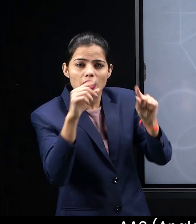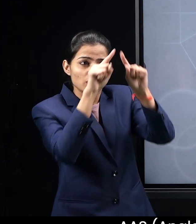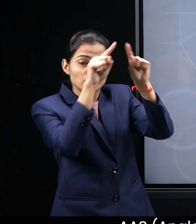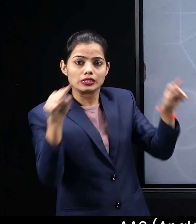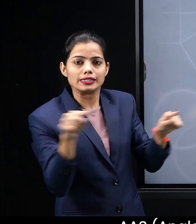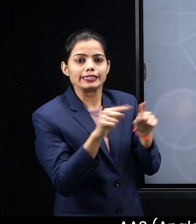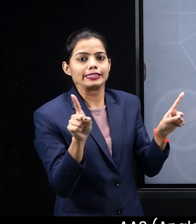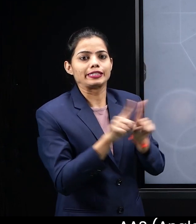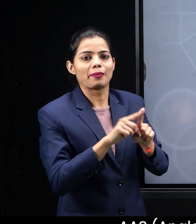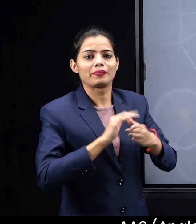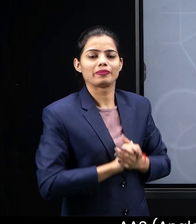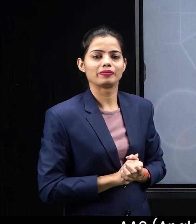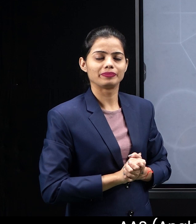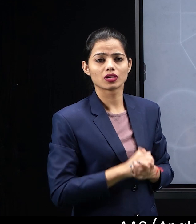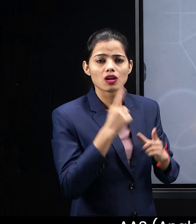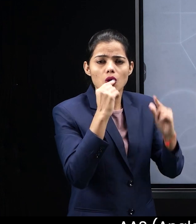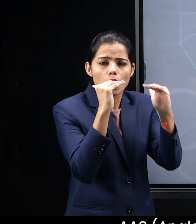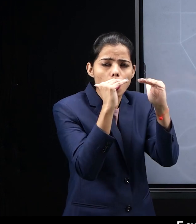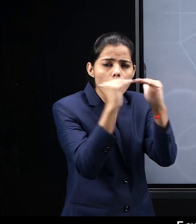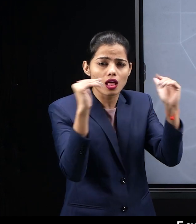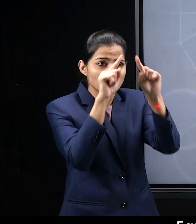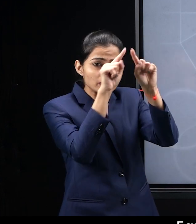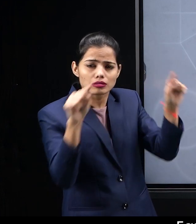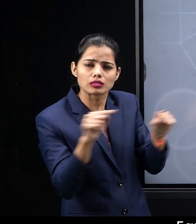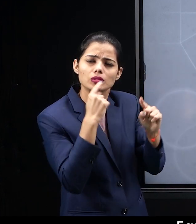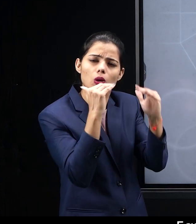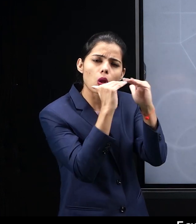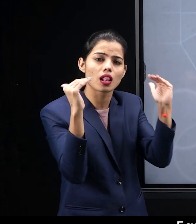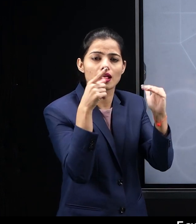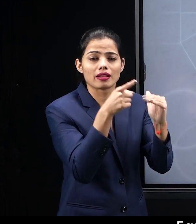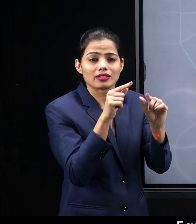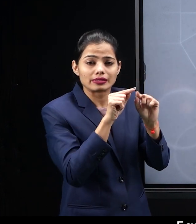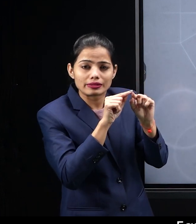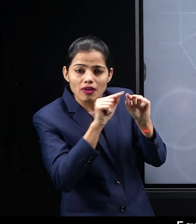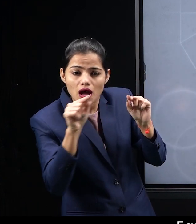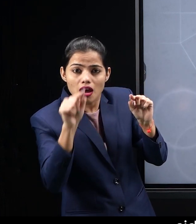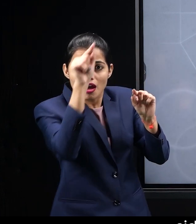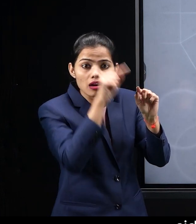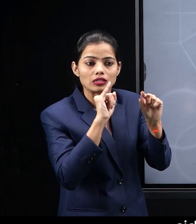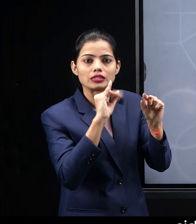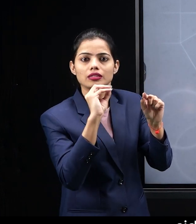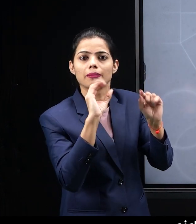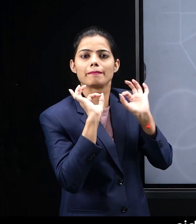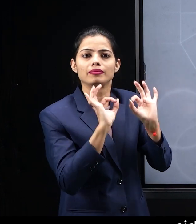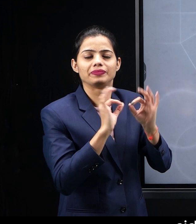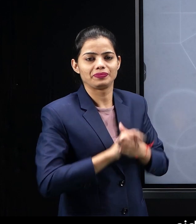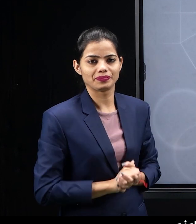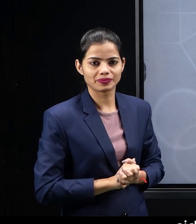angle-angle-side, and side-side-side. Equilateral triangles have equal sides and angles of 60